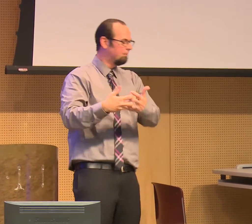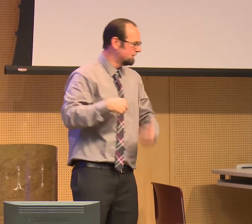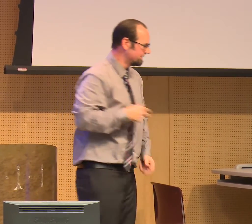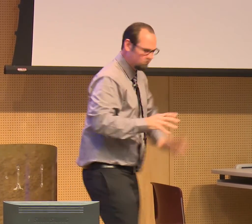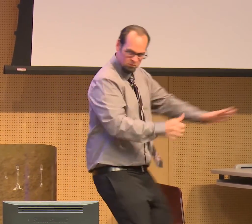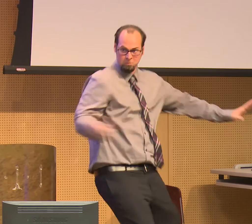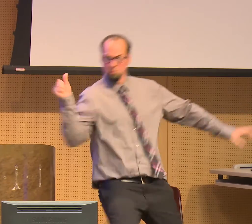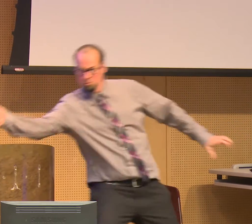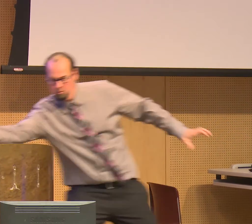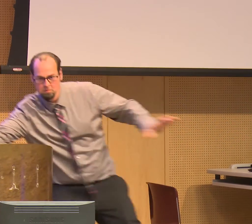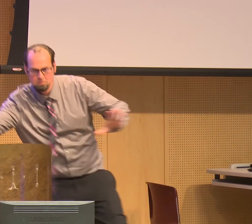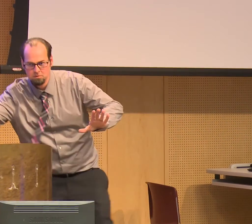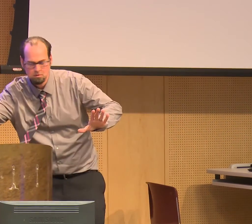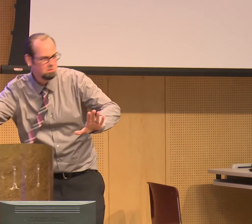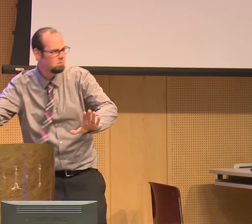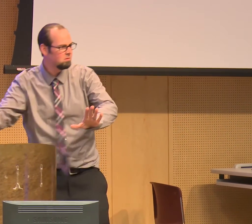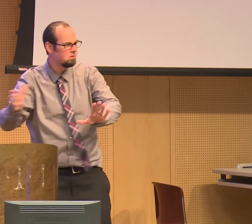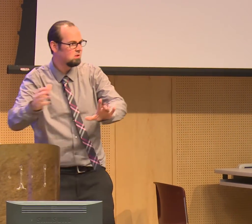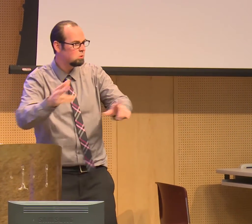Then I heard another machine start up.